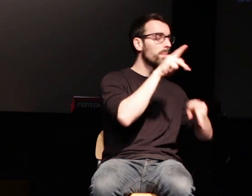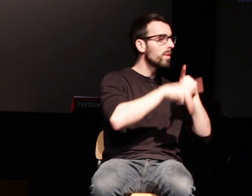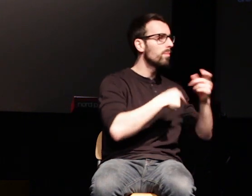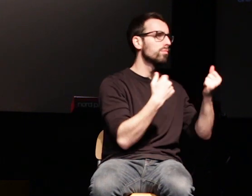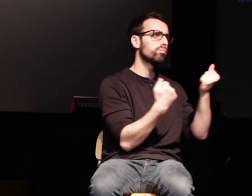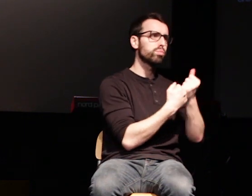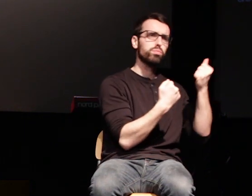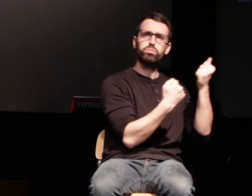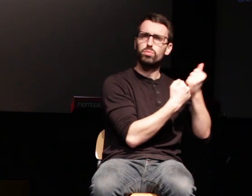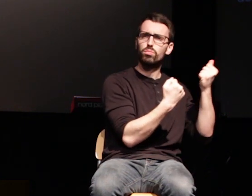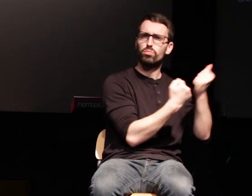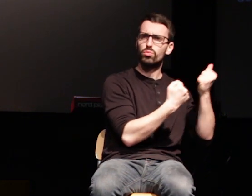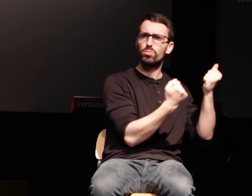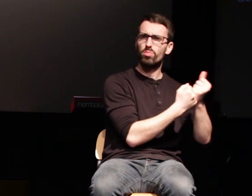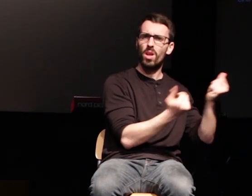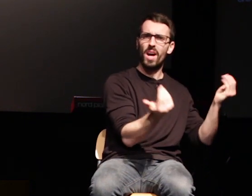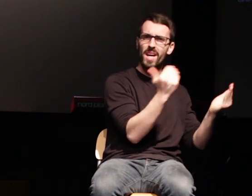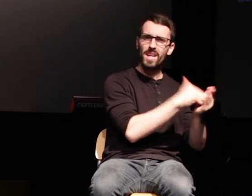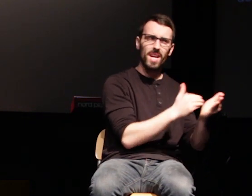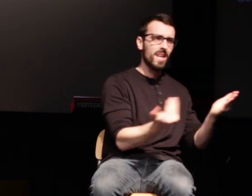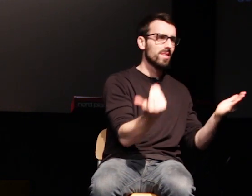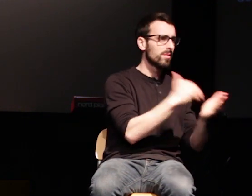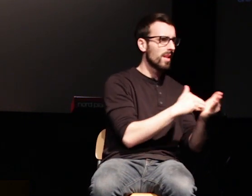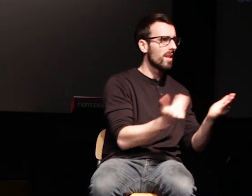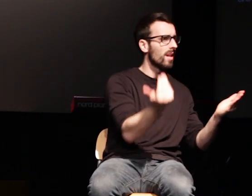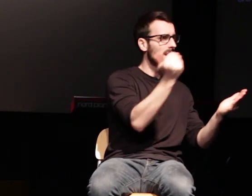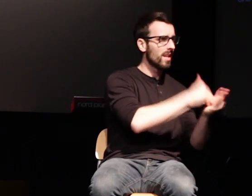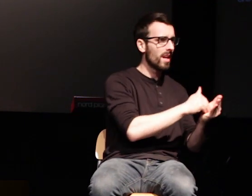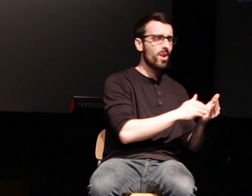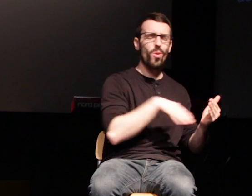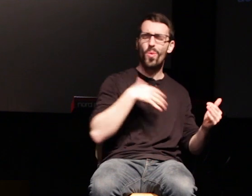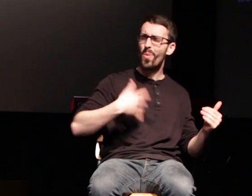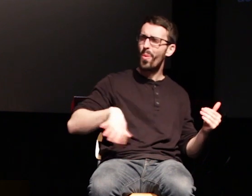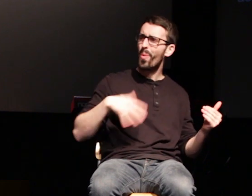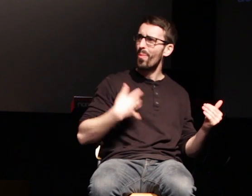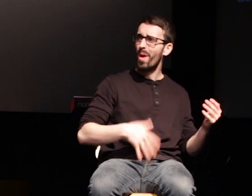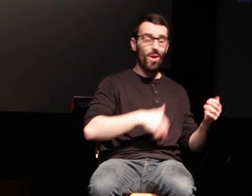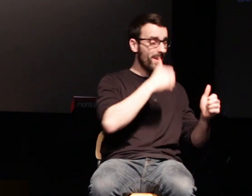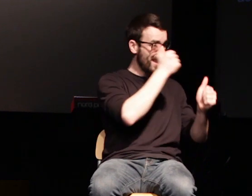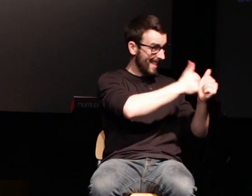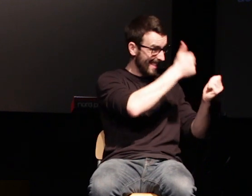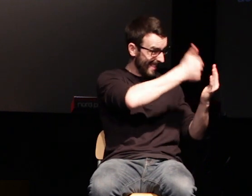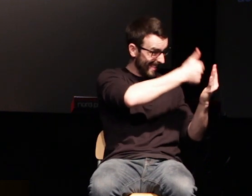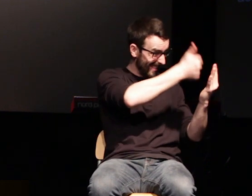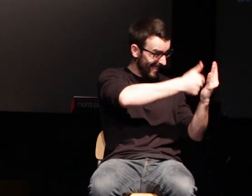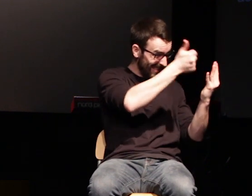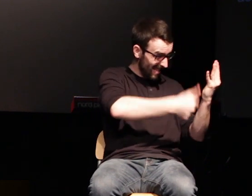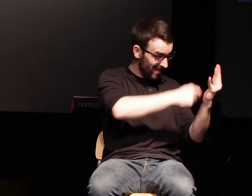just kept sowing, over and over and over. And what's crazy is every one of these men that's gonna be on video